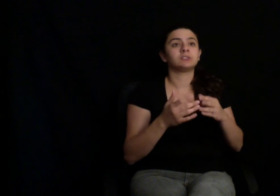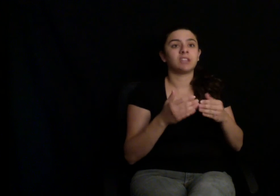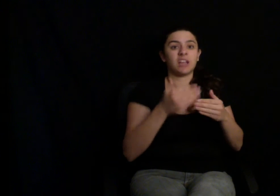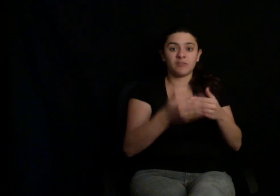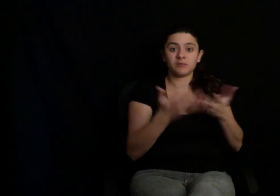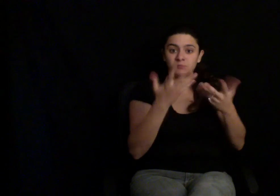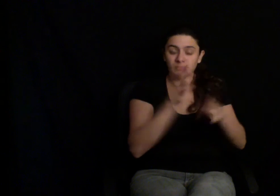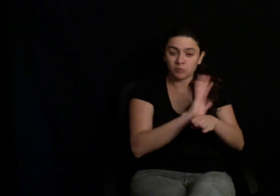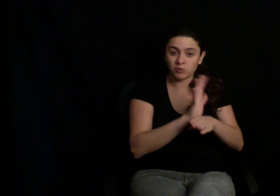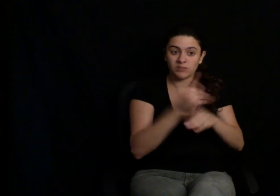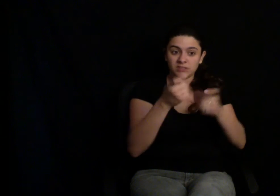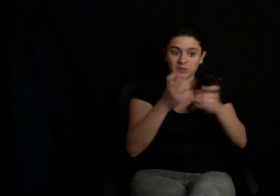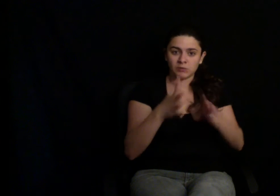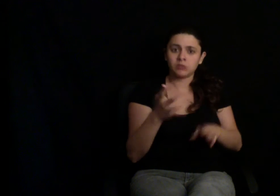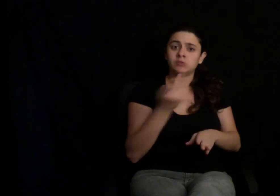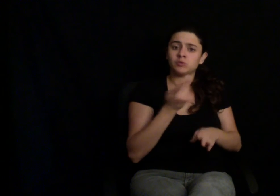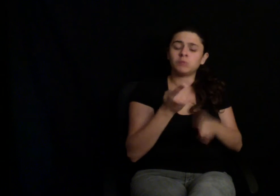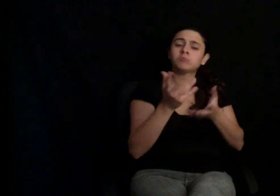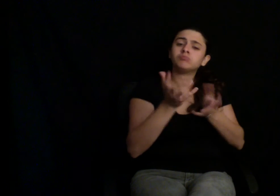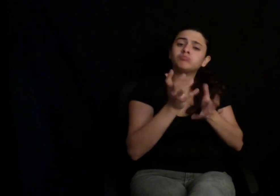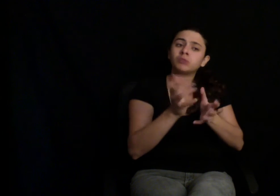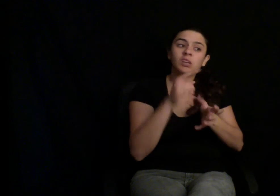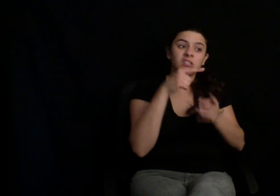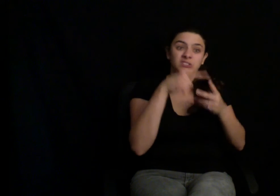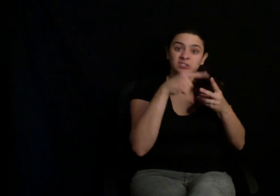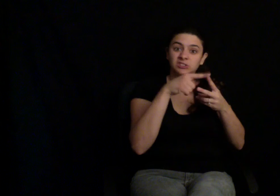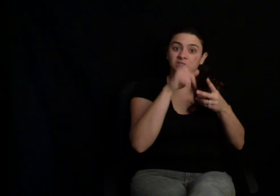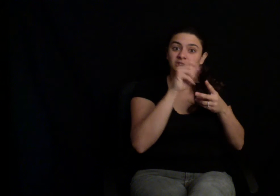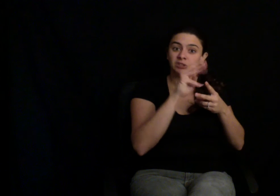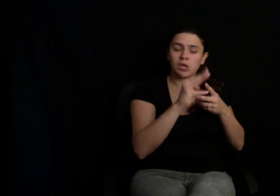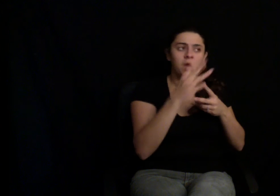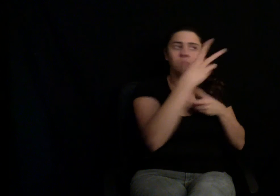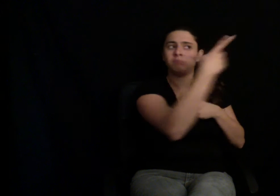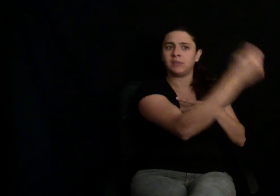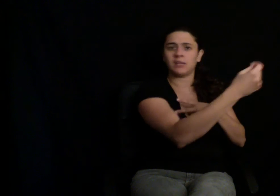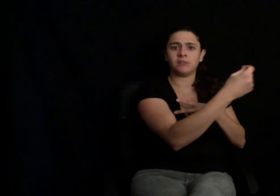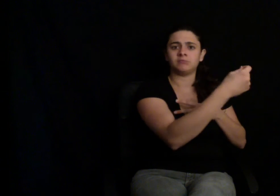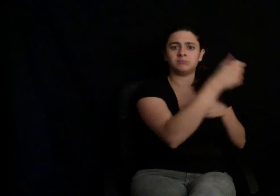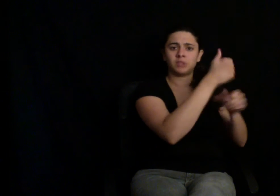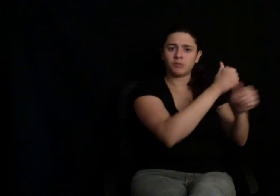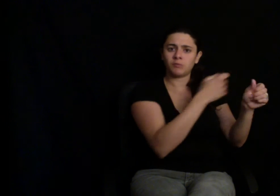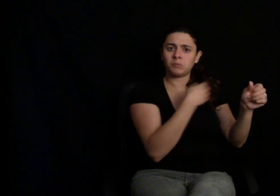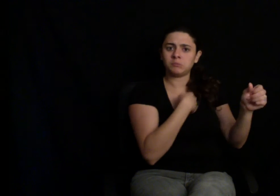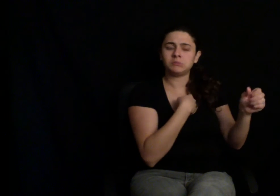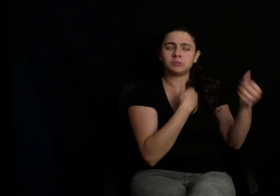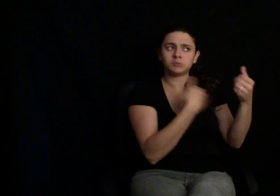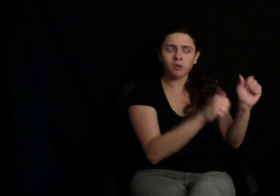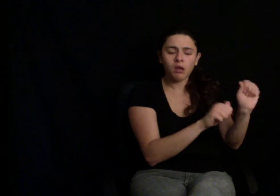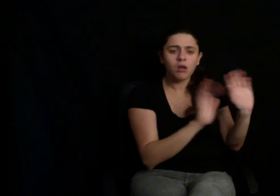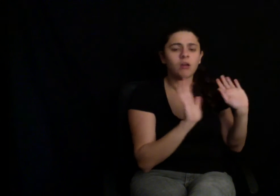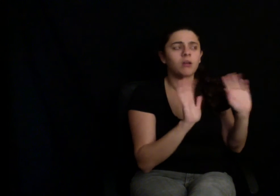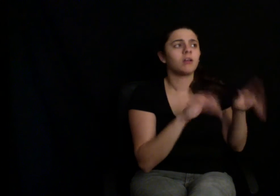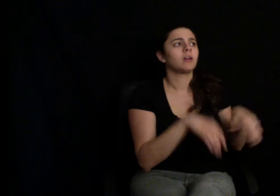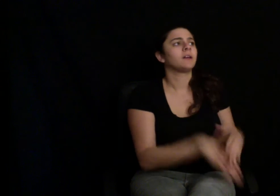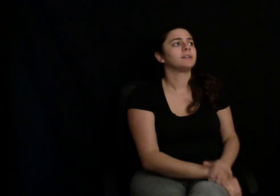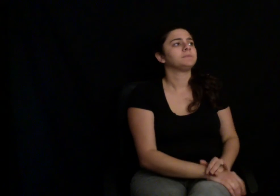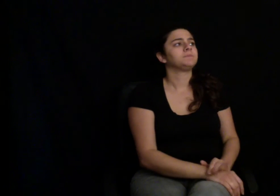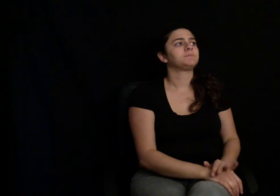and he didn't say hi to me. He kind of, like, actually actively avoided me, because I was like, hey, I went to, like, one of